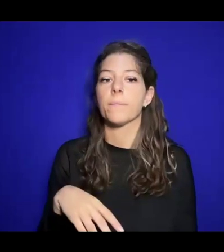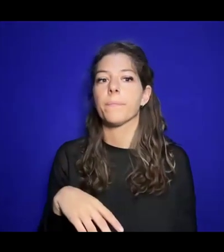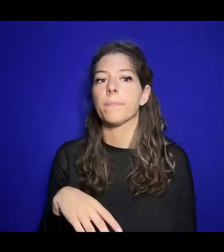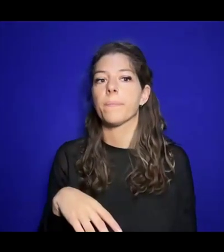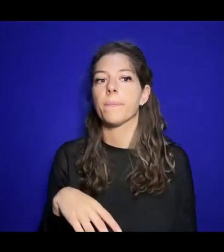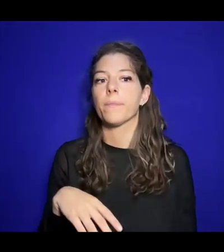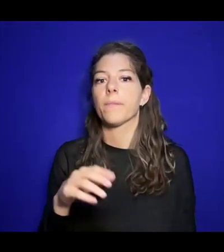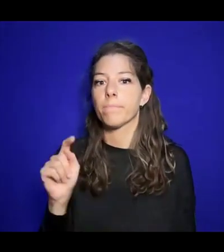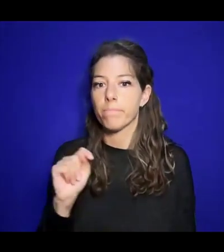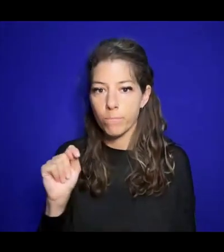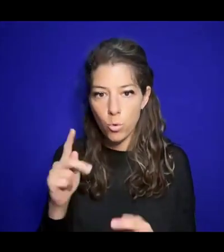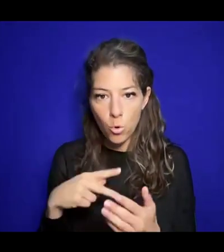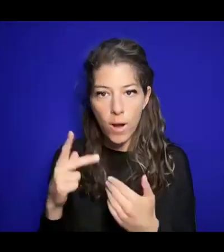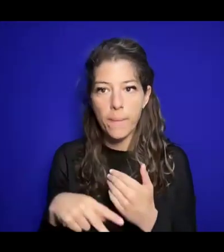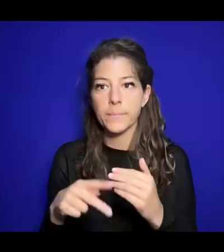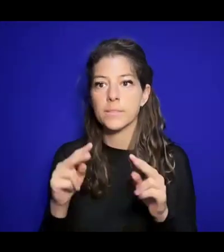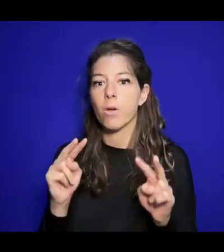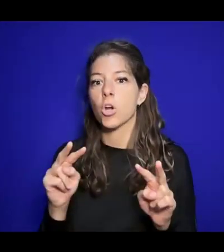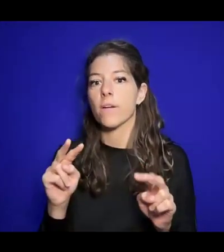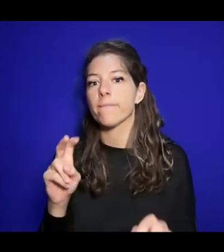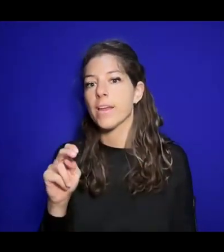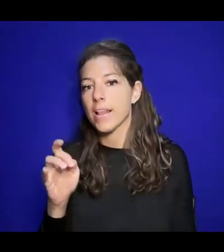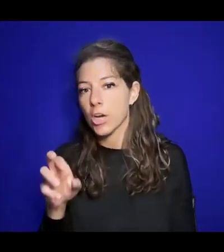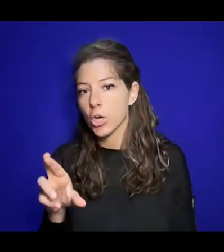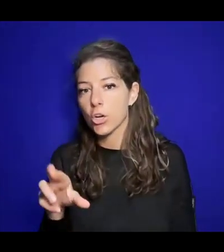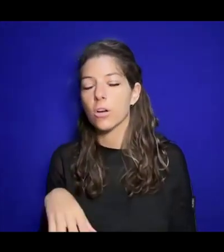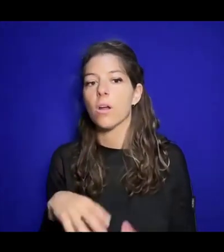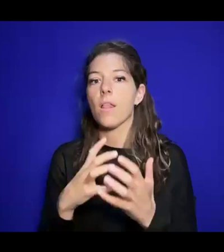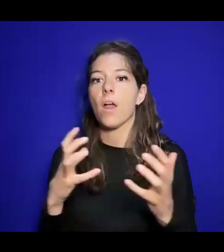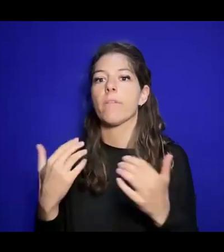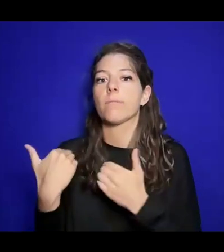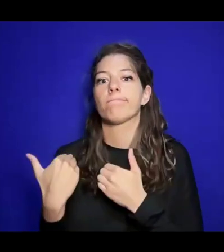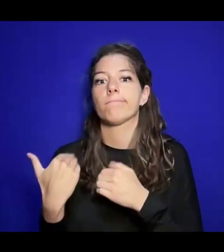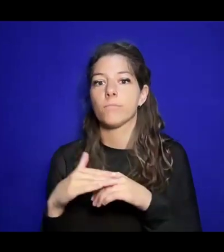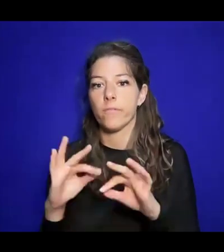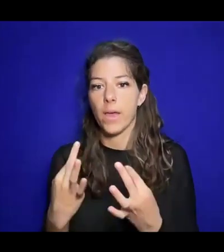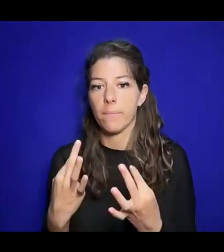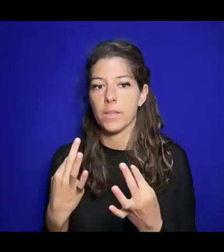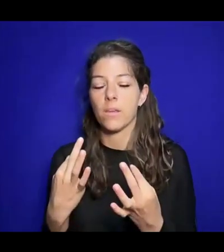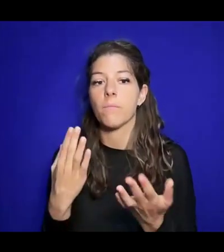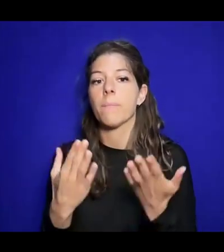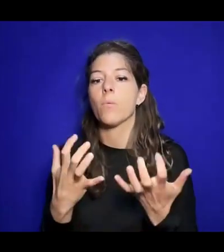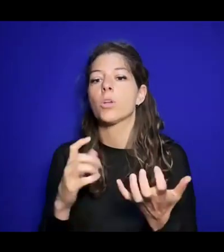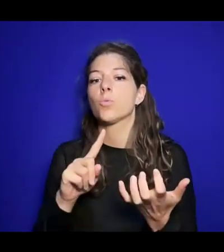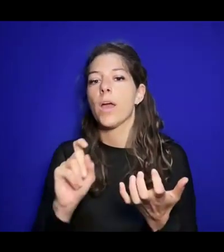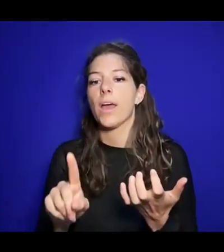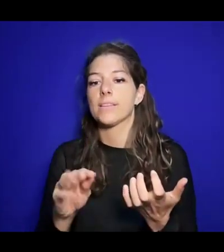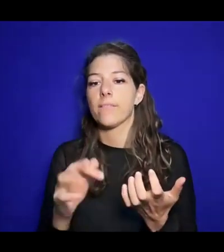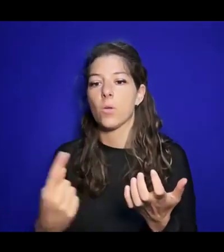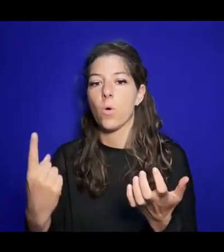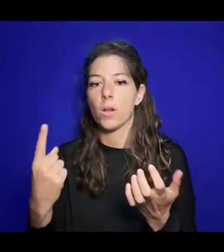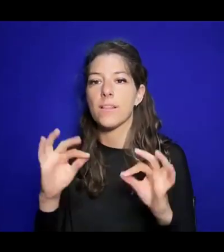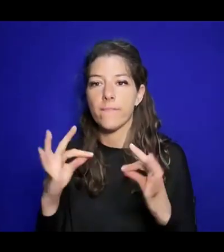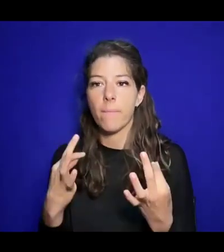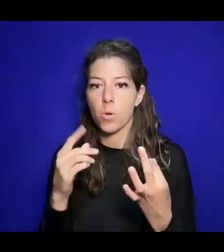bowel programs, monitoring the ventilator. A lot of this falls to family, in which case you might want to ask if there's anybody in the